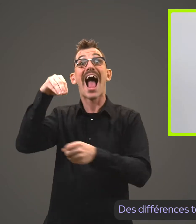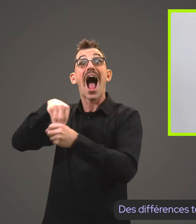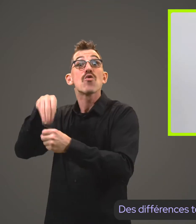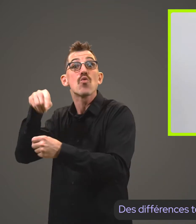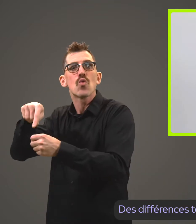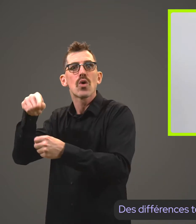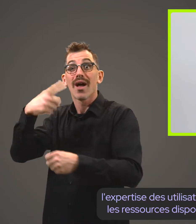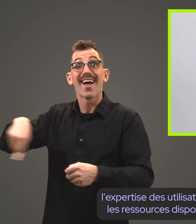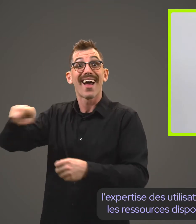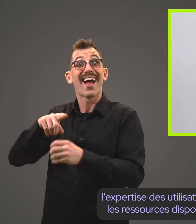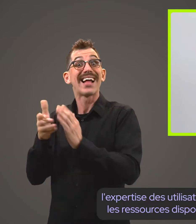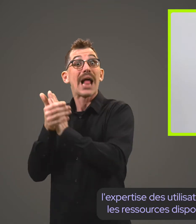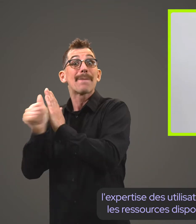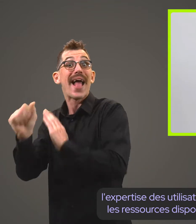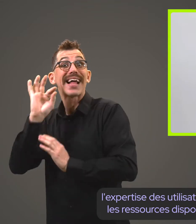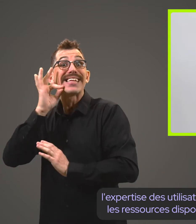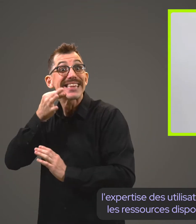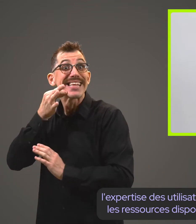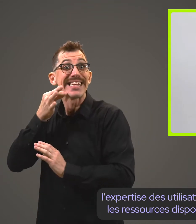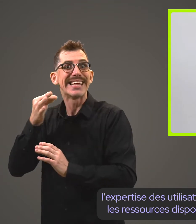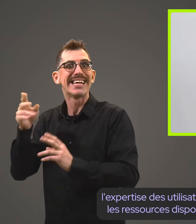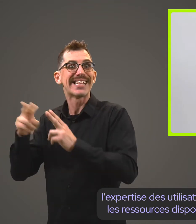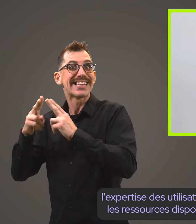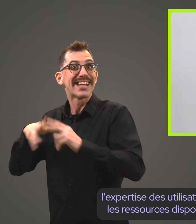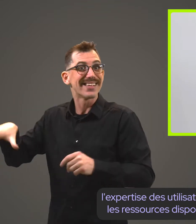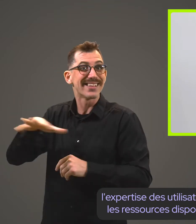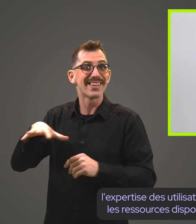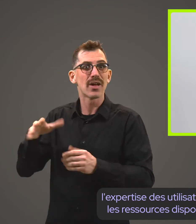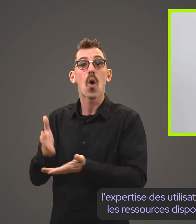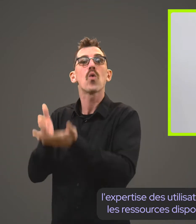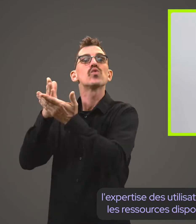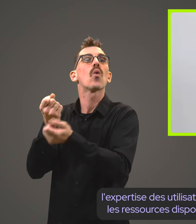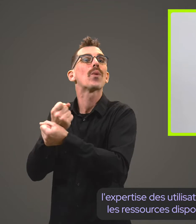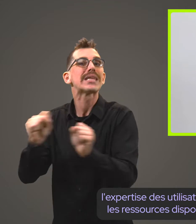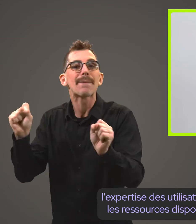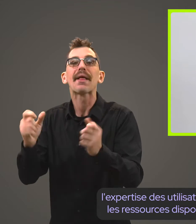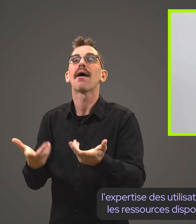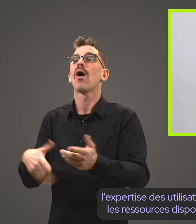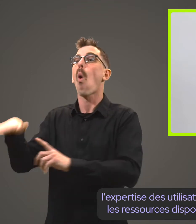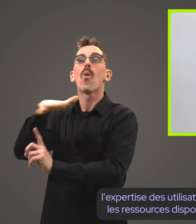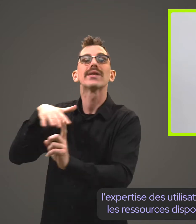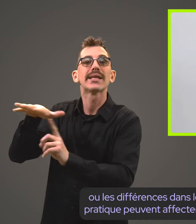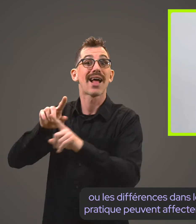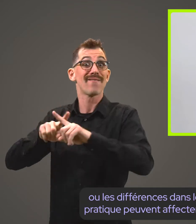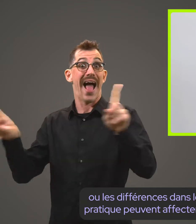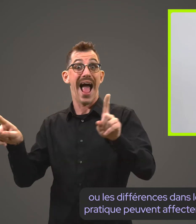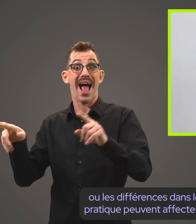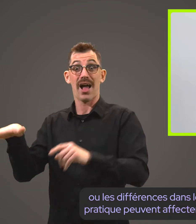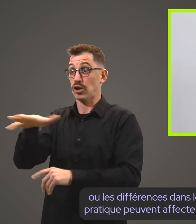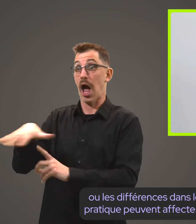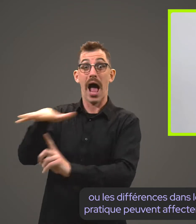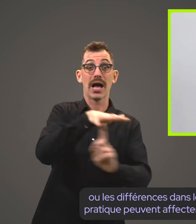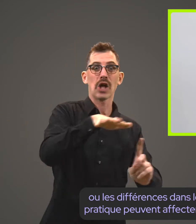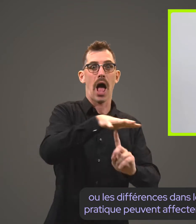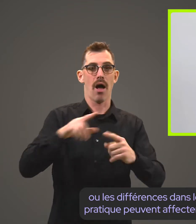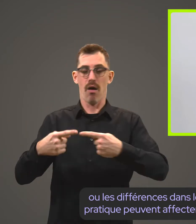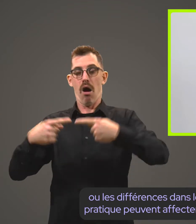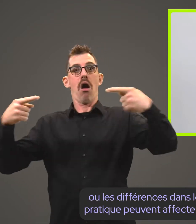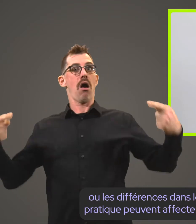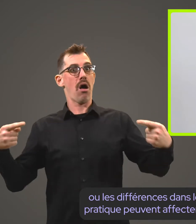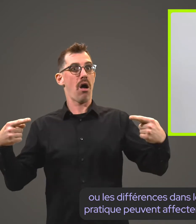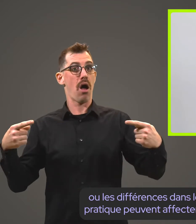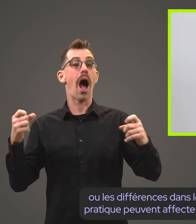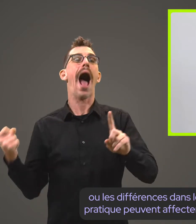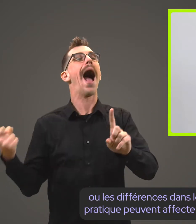as the content expertise of the knowledge users, the resources available in the setting, or differences in scope of